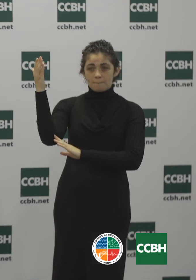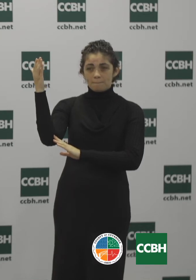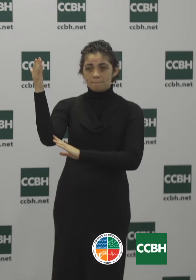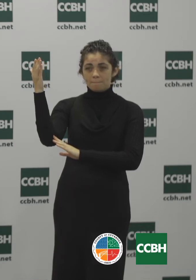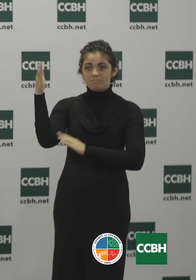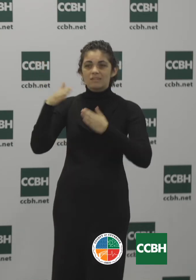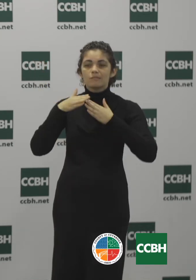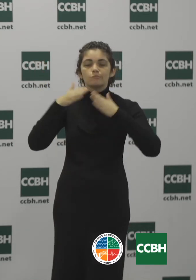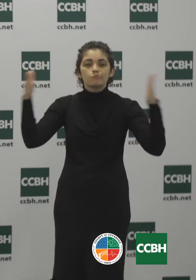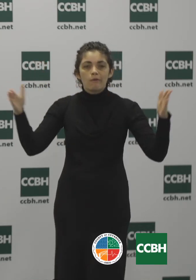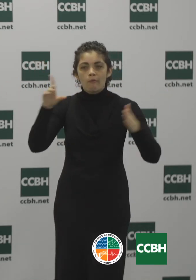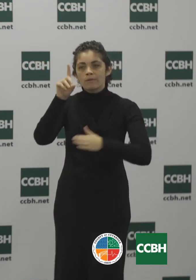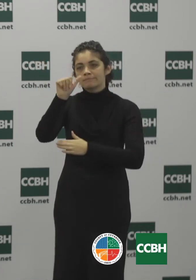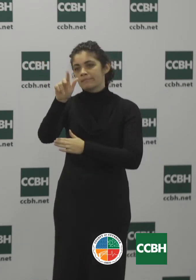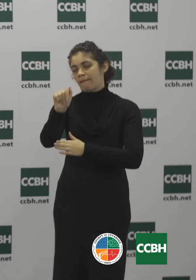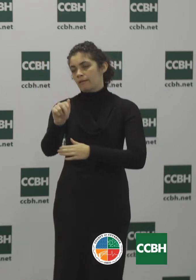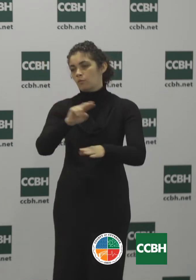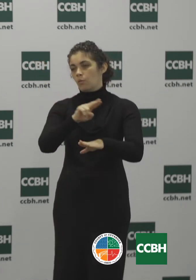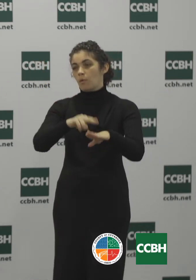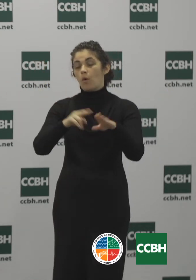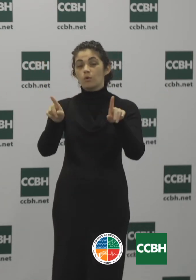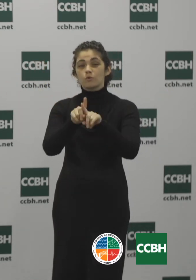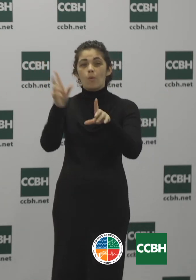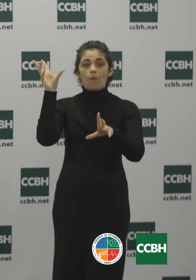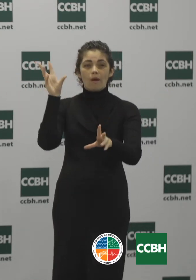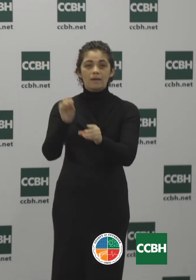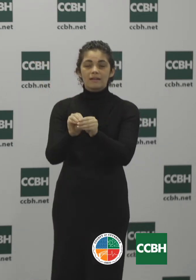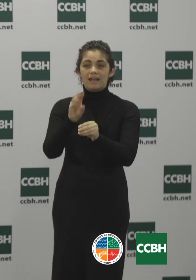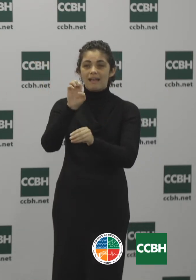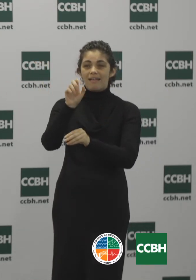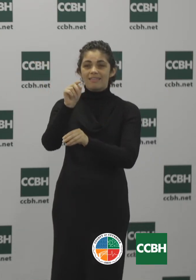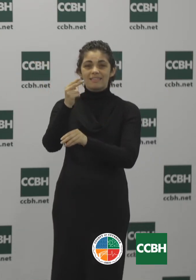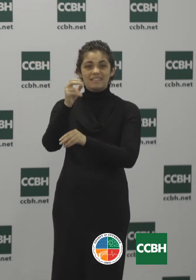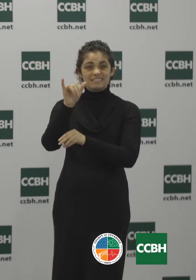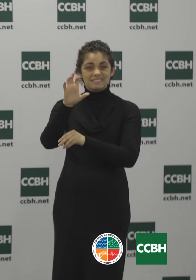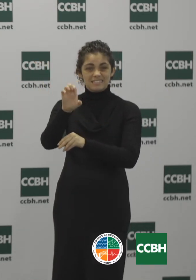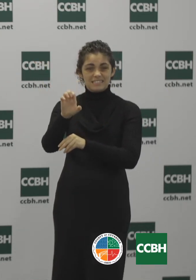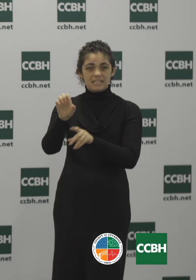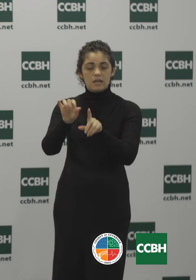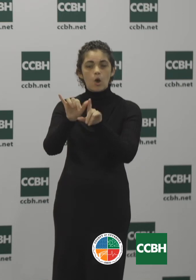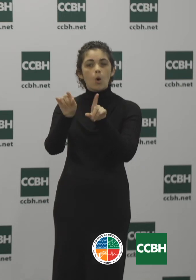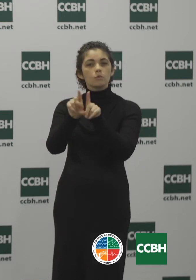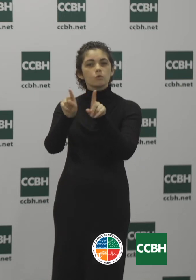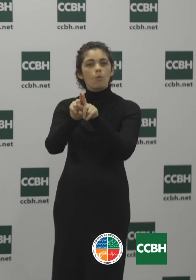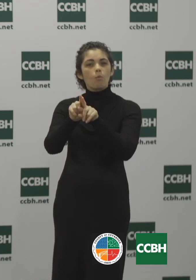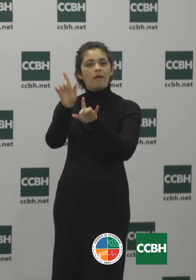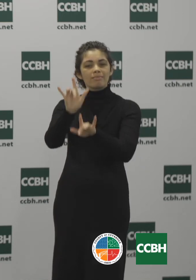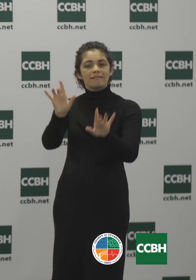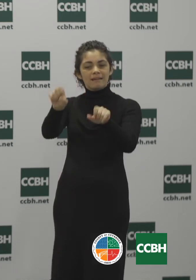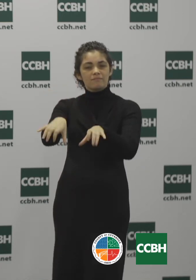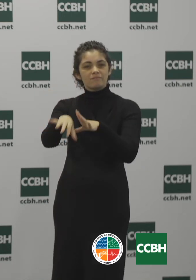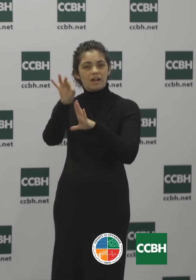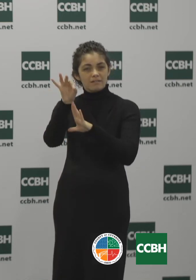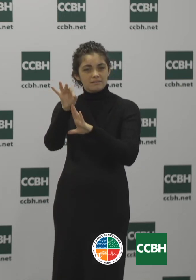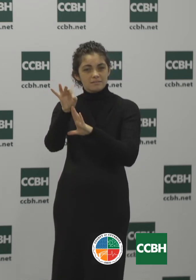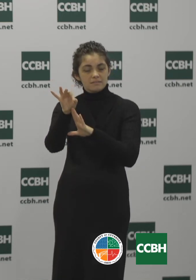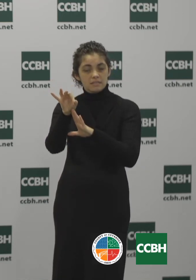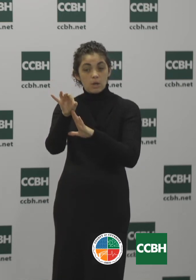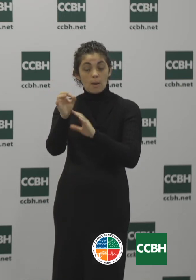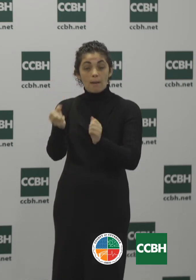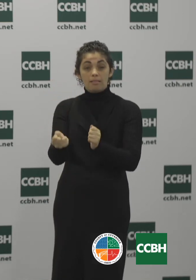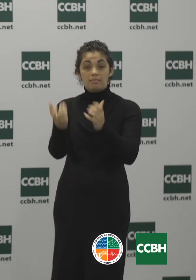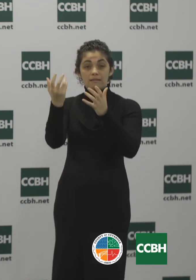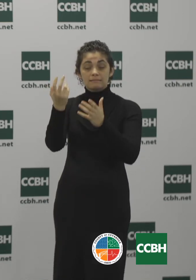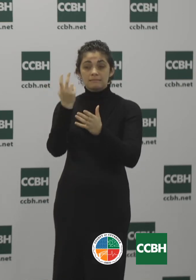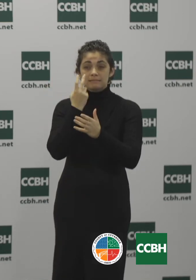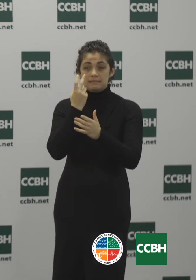the general data that we present, and additional race and ethnicity data will be available on our website. We have a lot to talk about this morning,